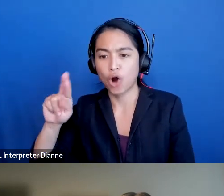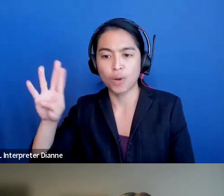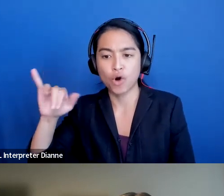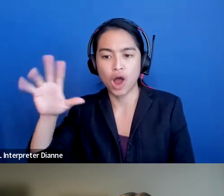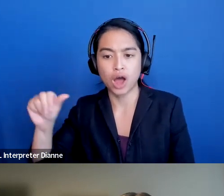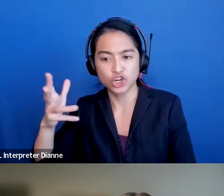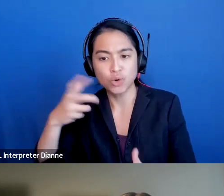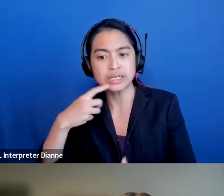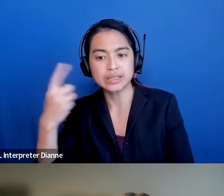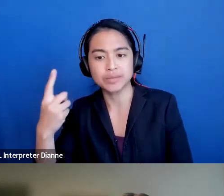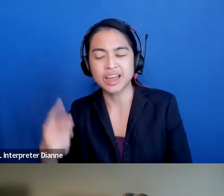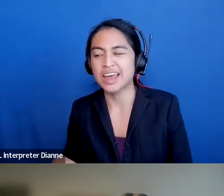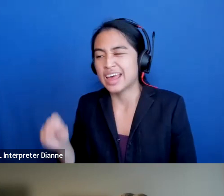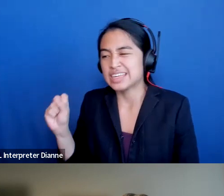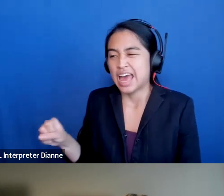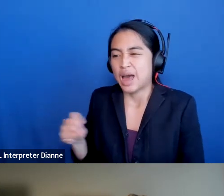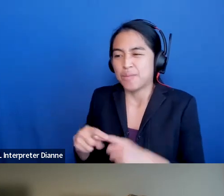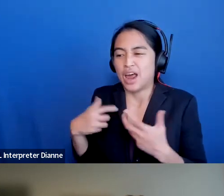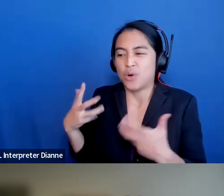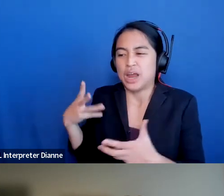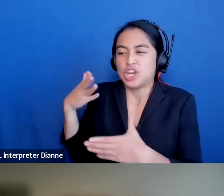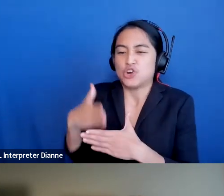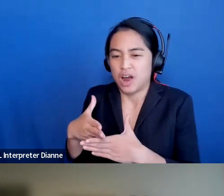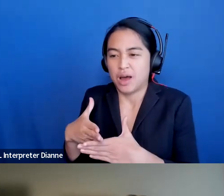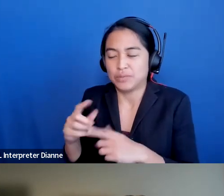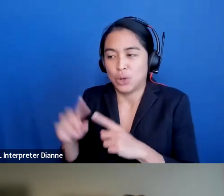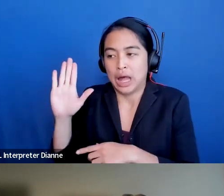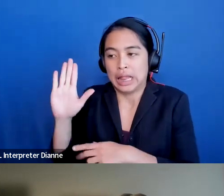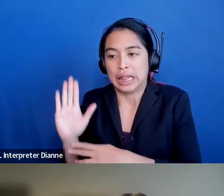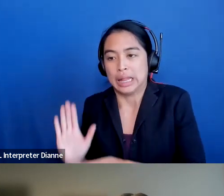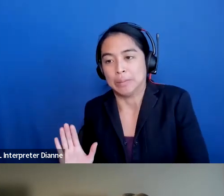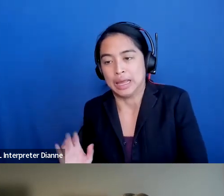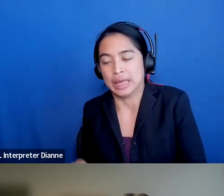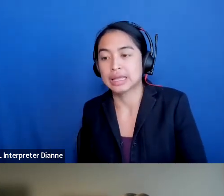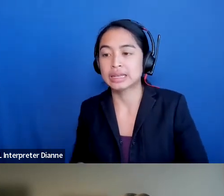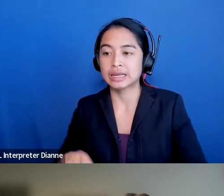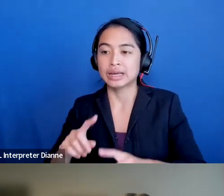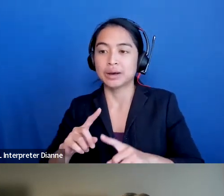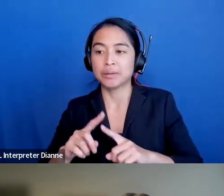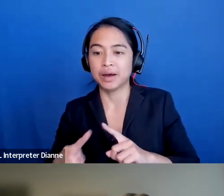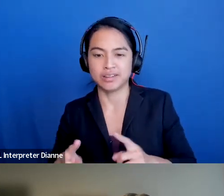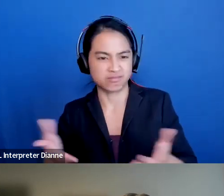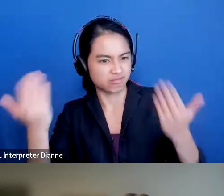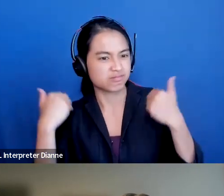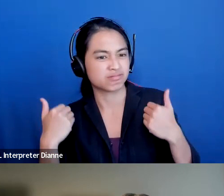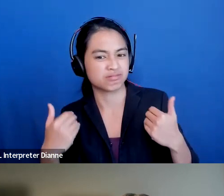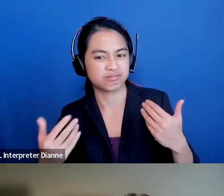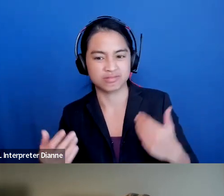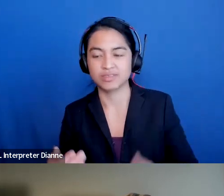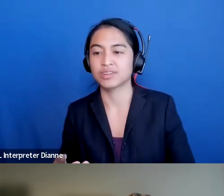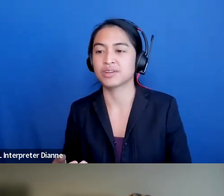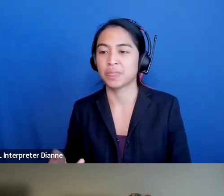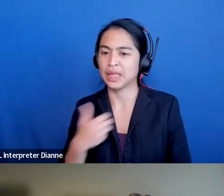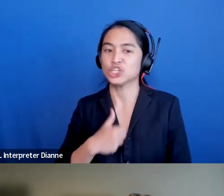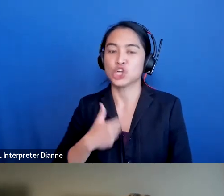question or say something? Yeah, but I didn't want to interrupt her train of thought, and so I lowered my hand. But Go for it. well, Yeah, I'm so-